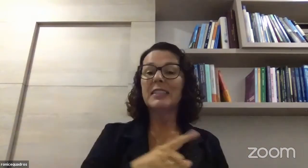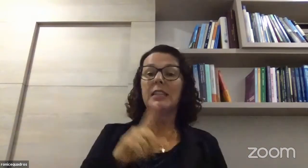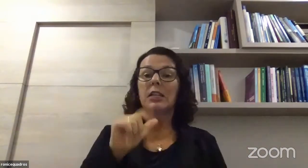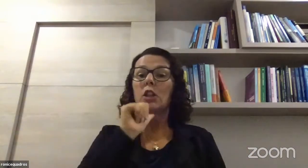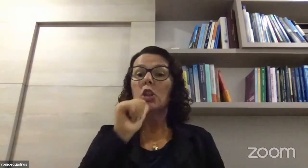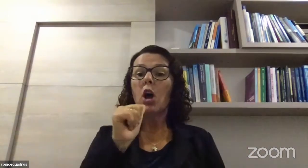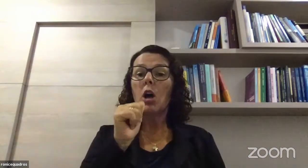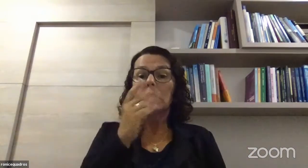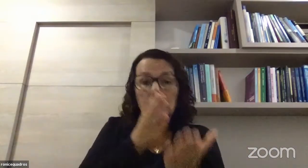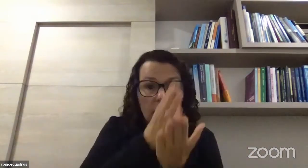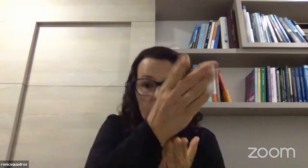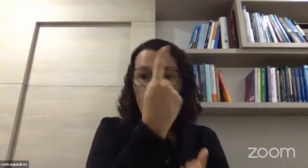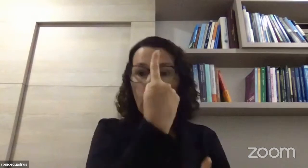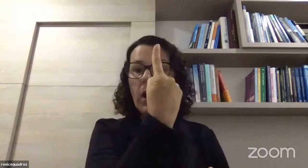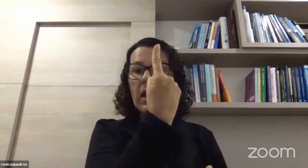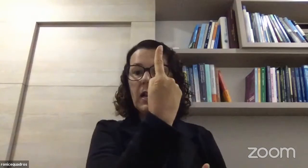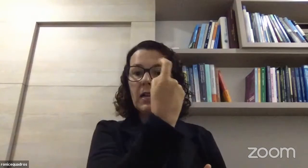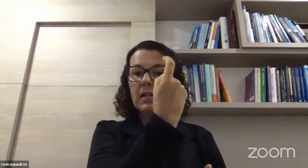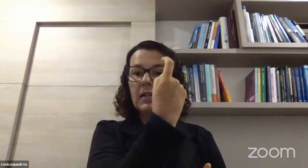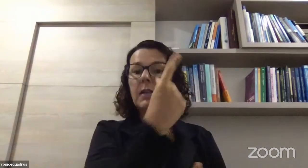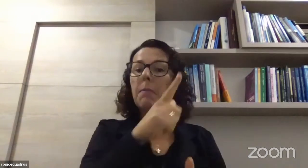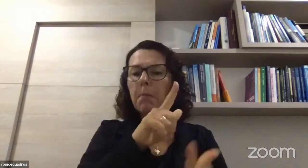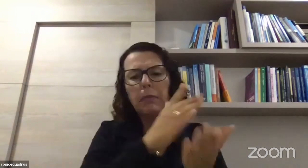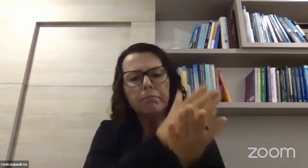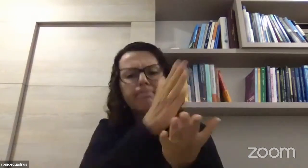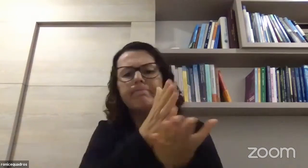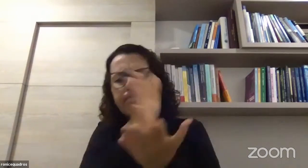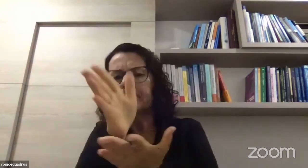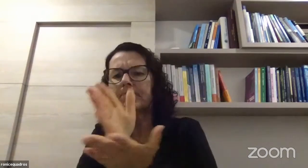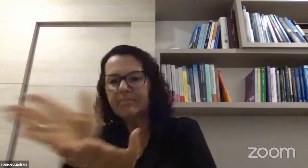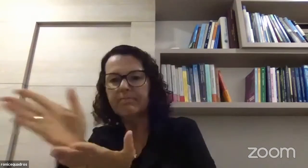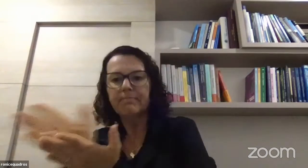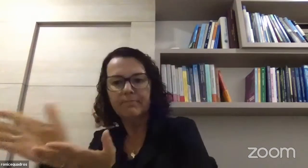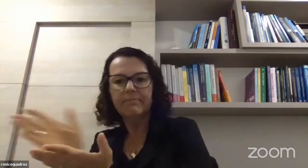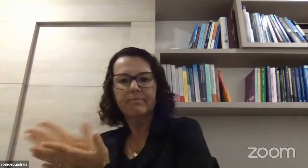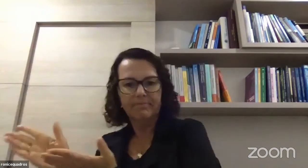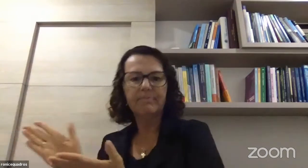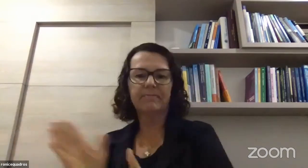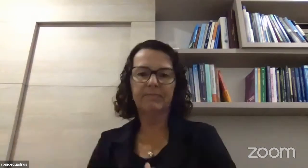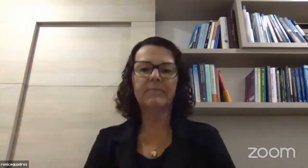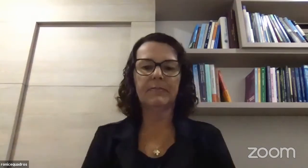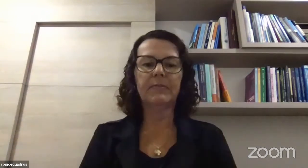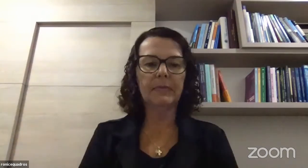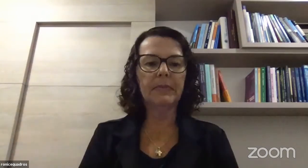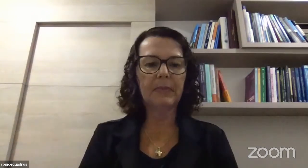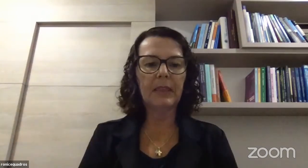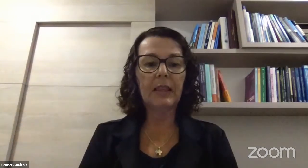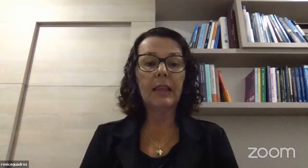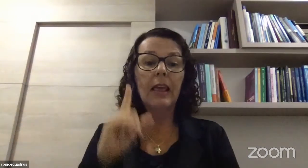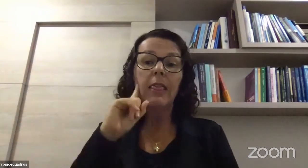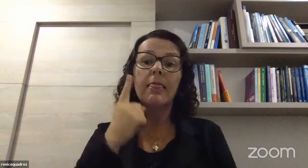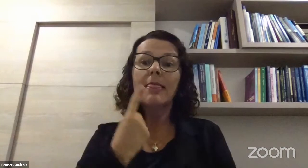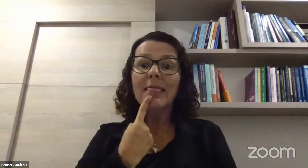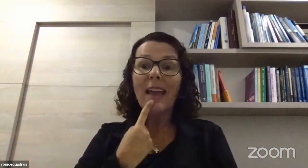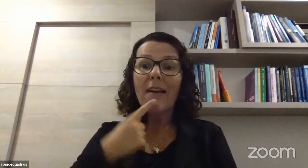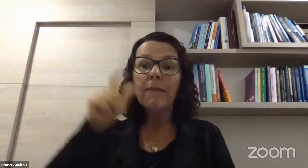Additionally, through research in various different regions, not just a single one, but